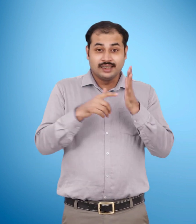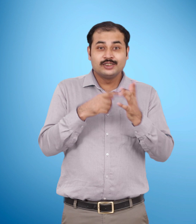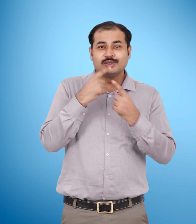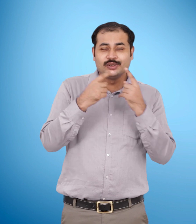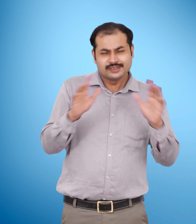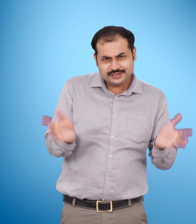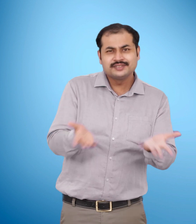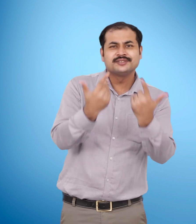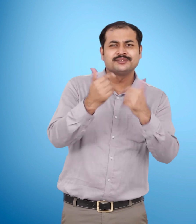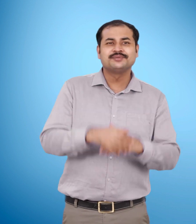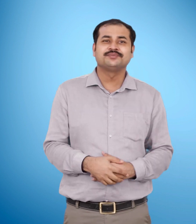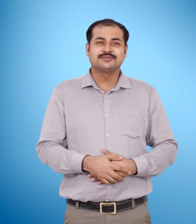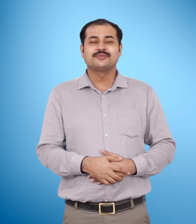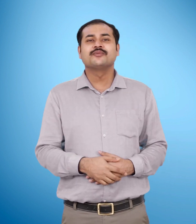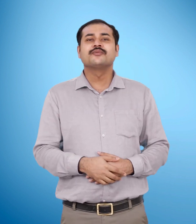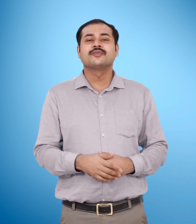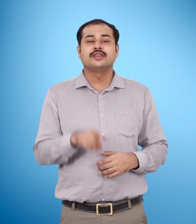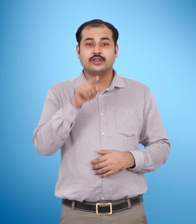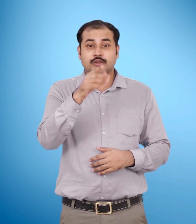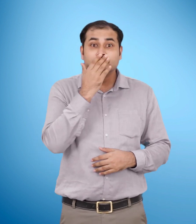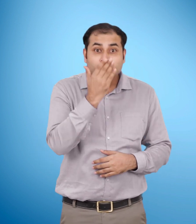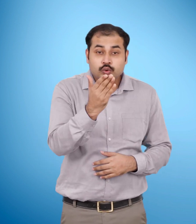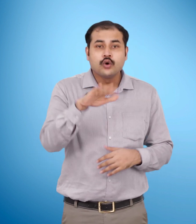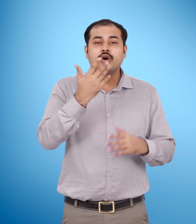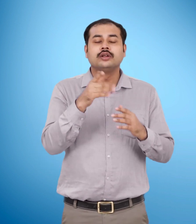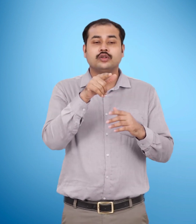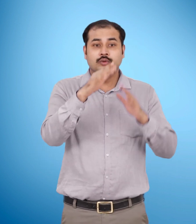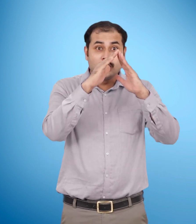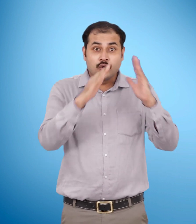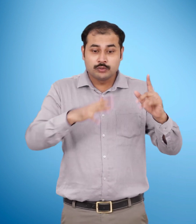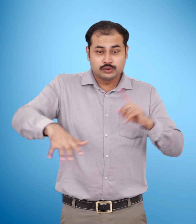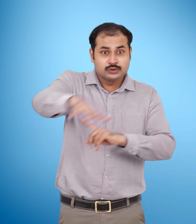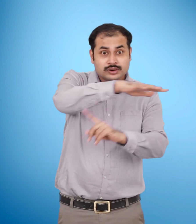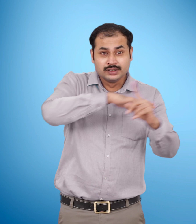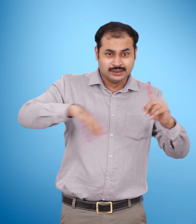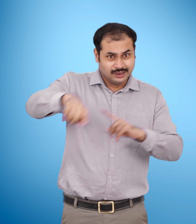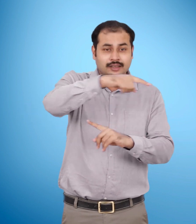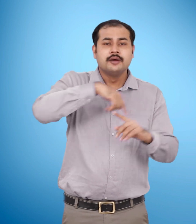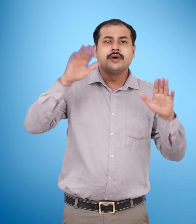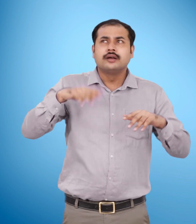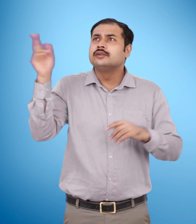Let's talk. Do you see any birds around your school or your house?